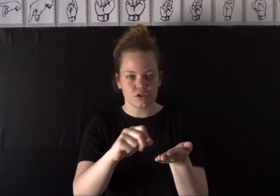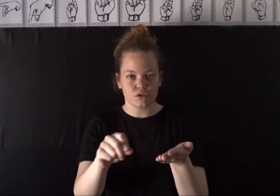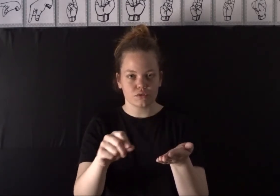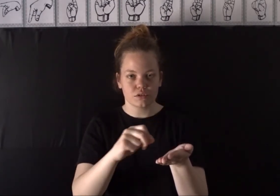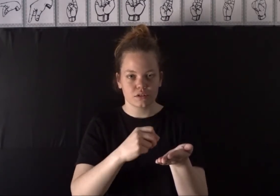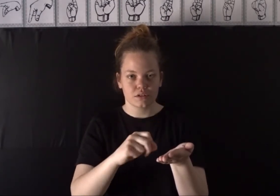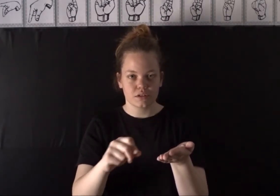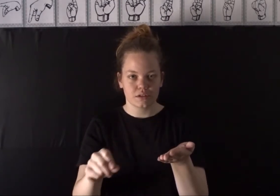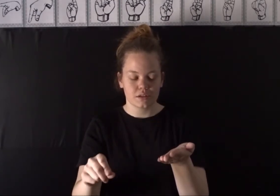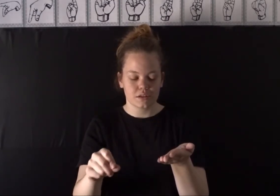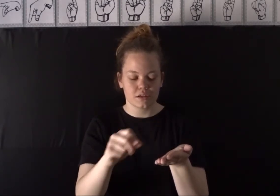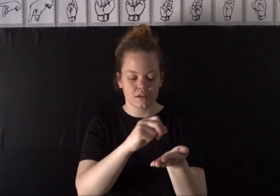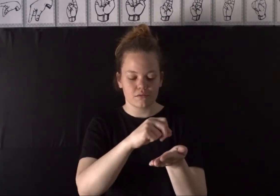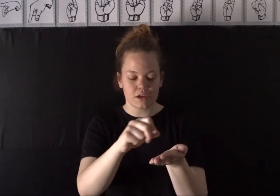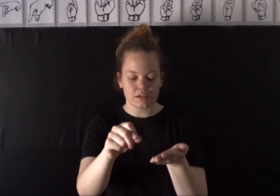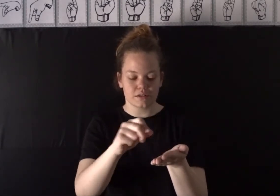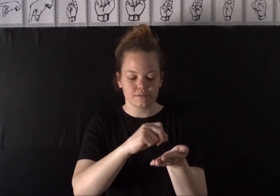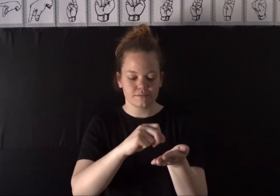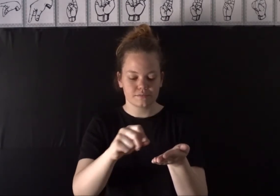to write.